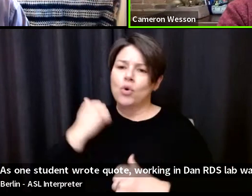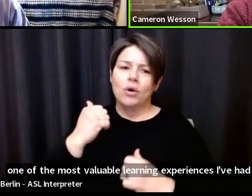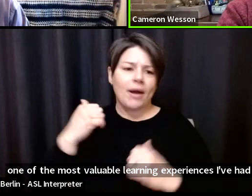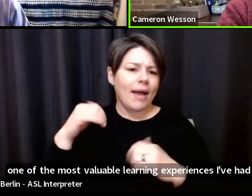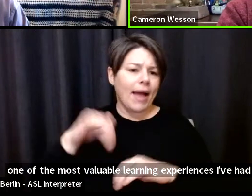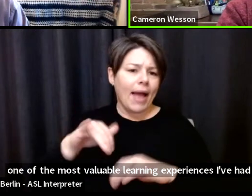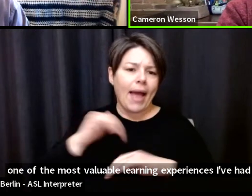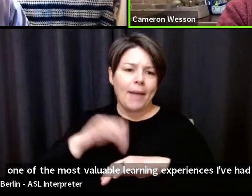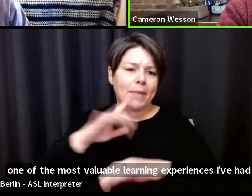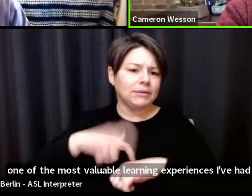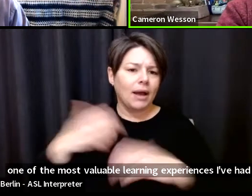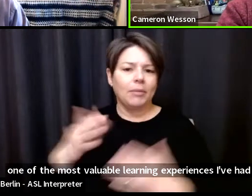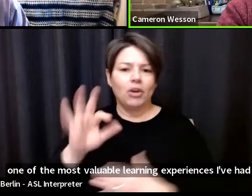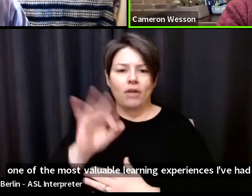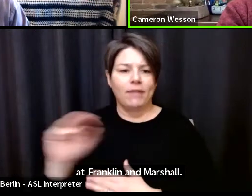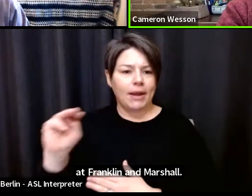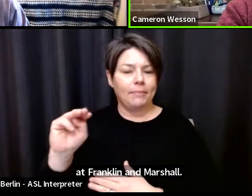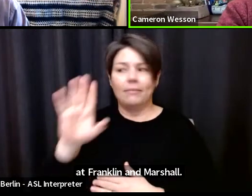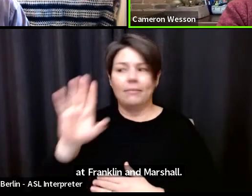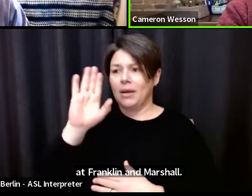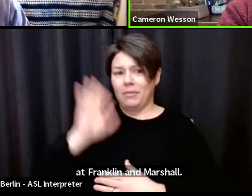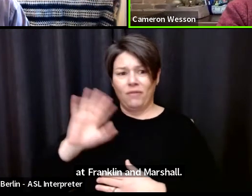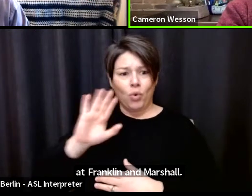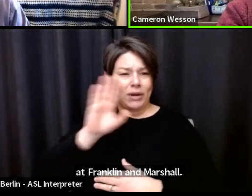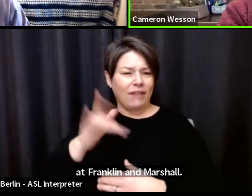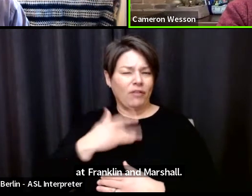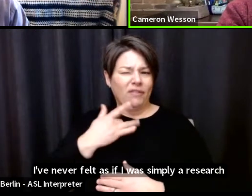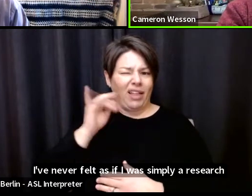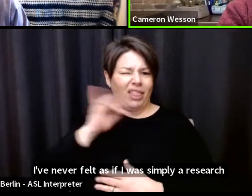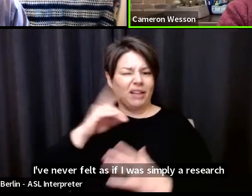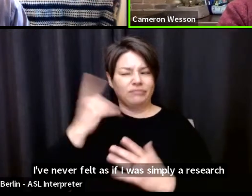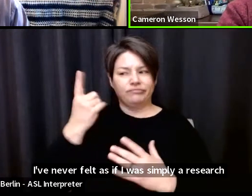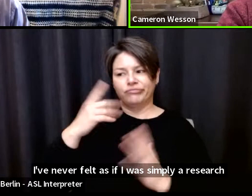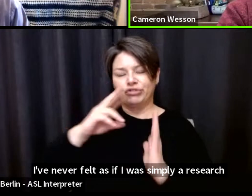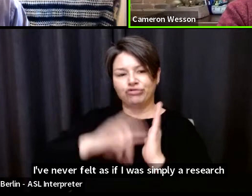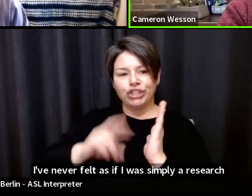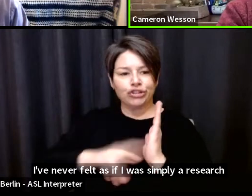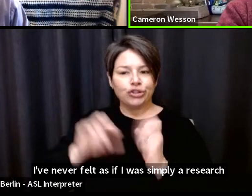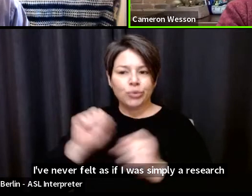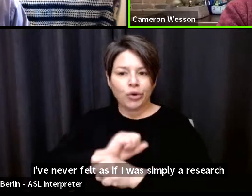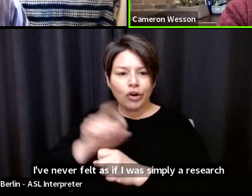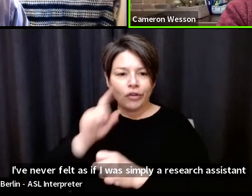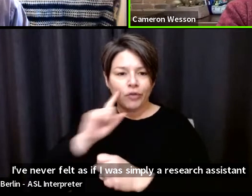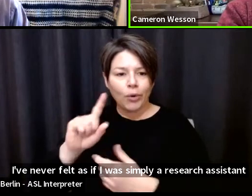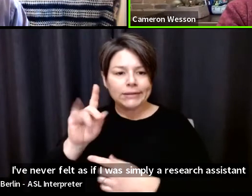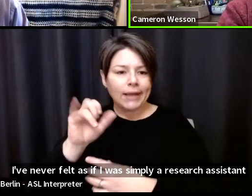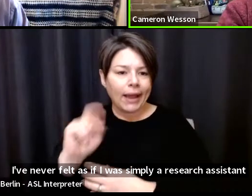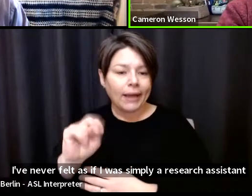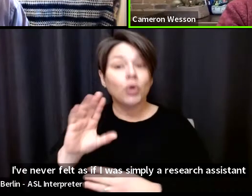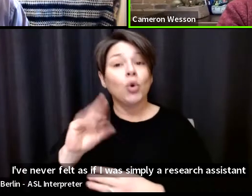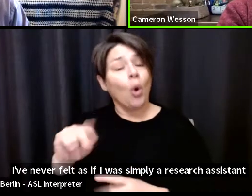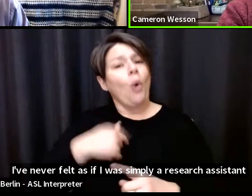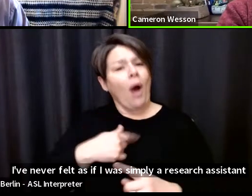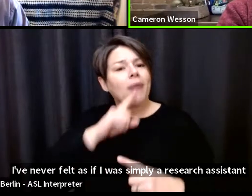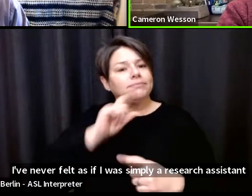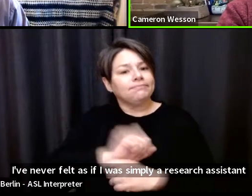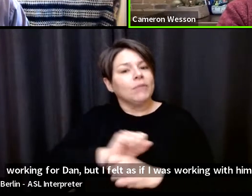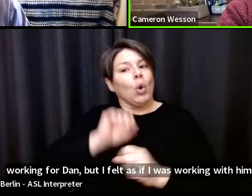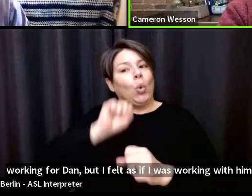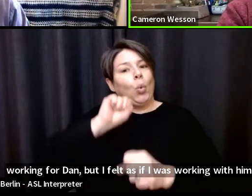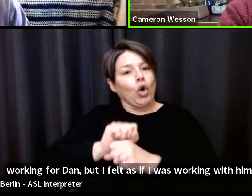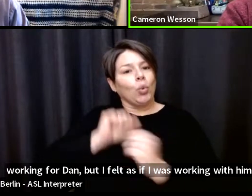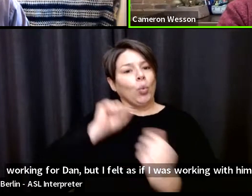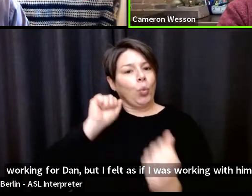Marshall. I've never felt as if I was simply a research assistant working for Dan, but I felt as if I was working with